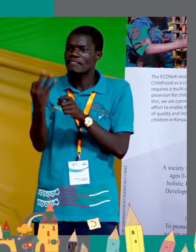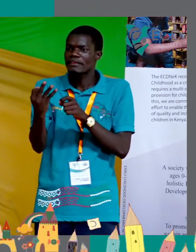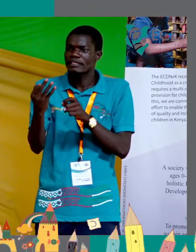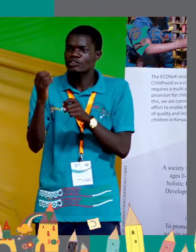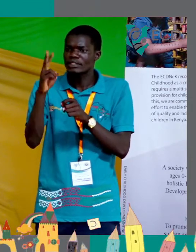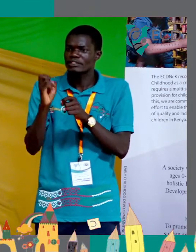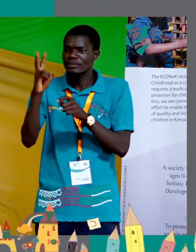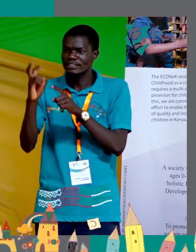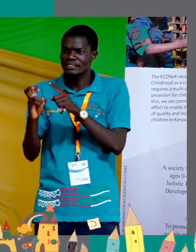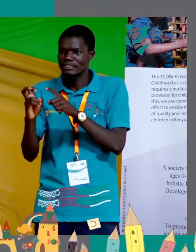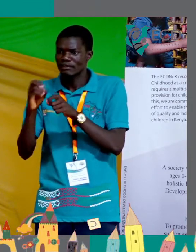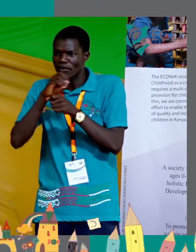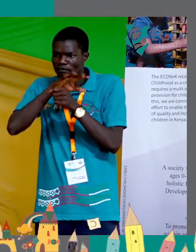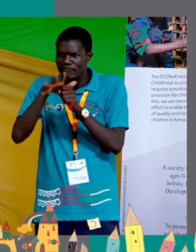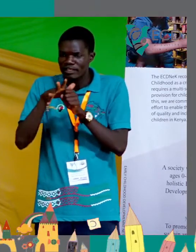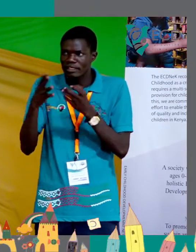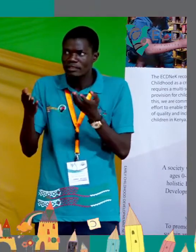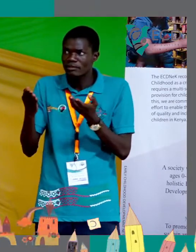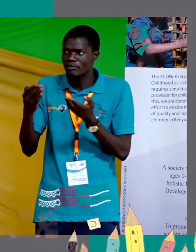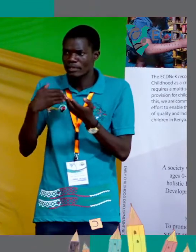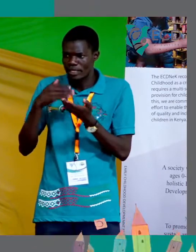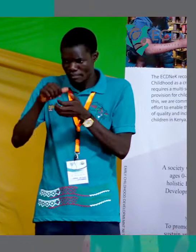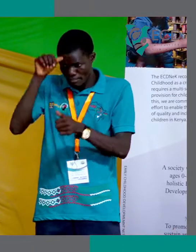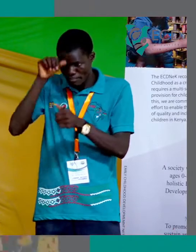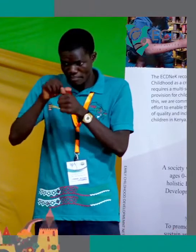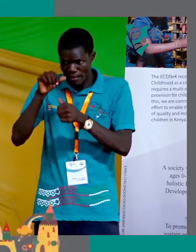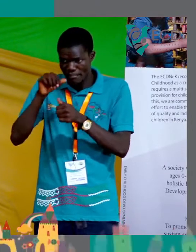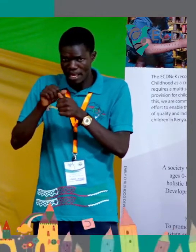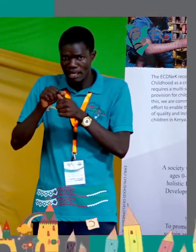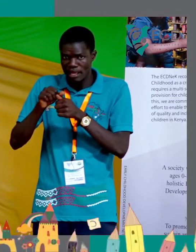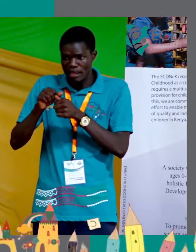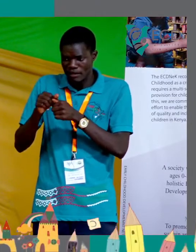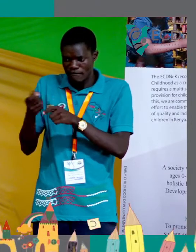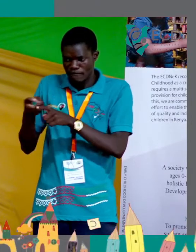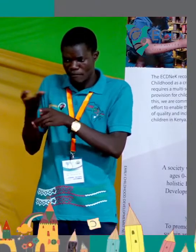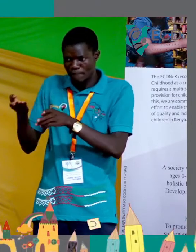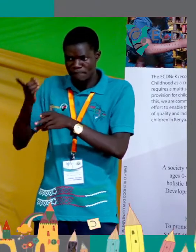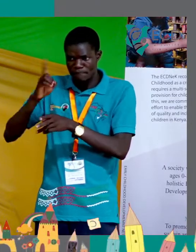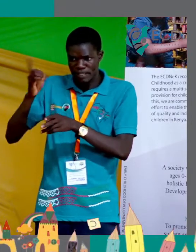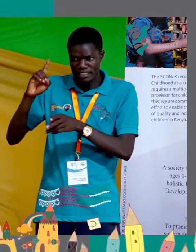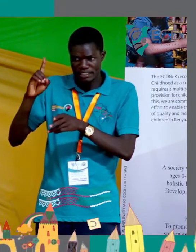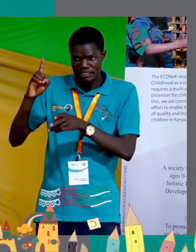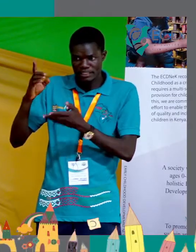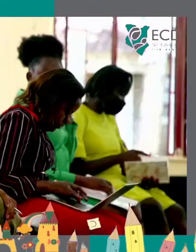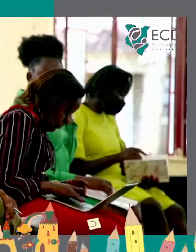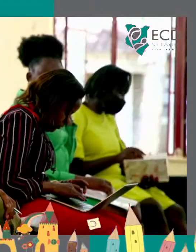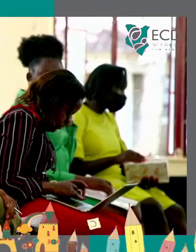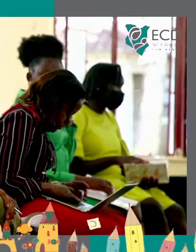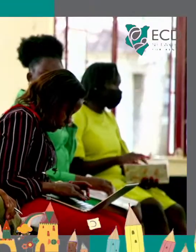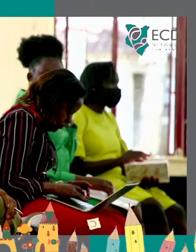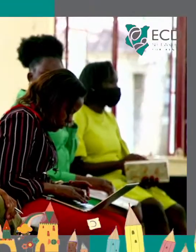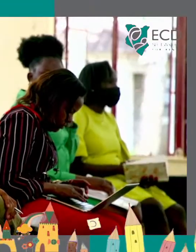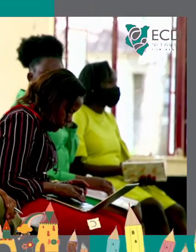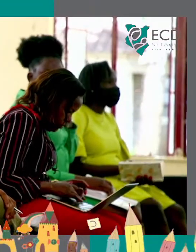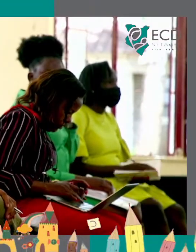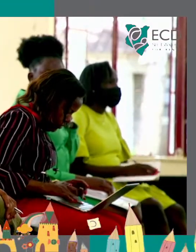other sectors, there was, and especially the Ministry of Health, there was a refocus of